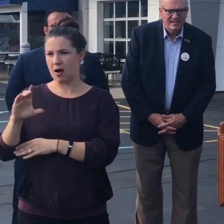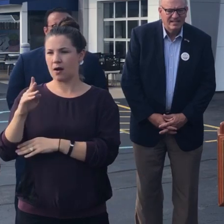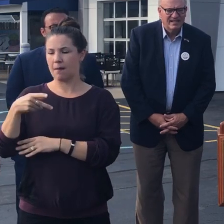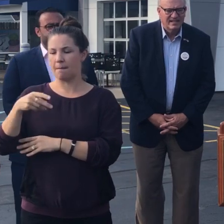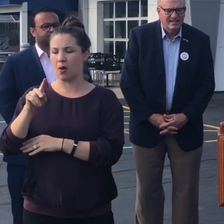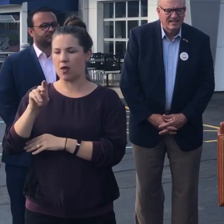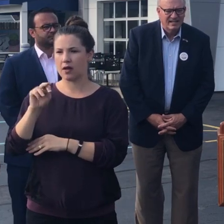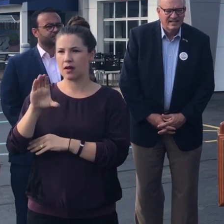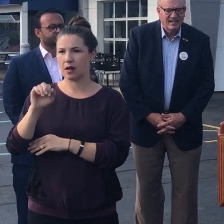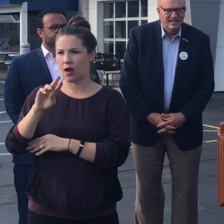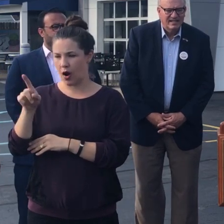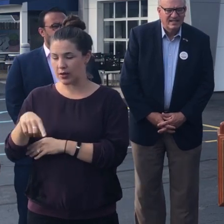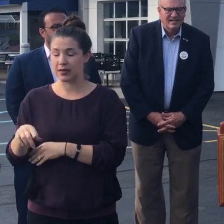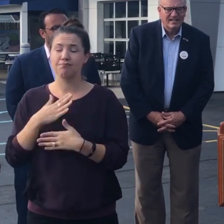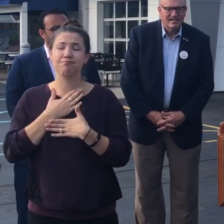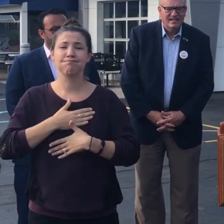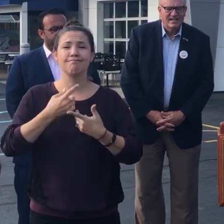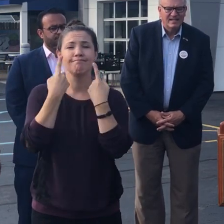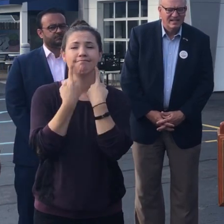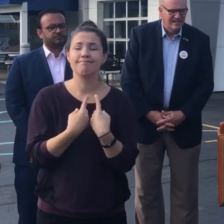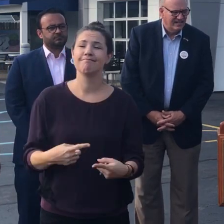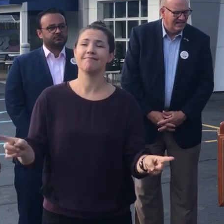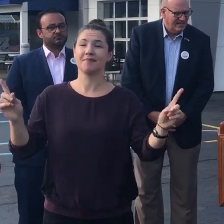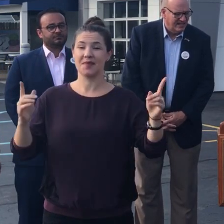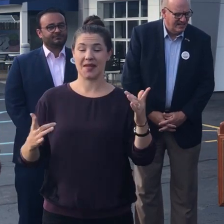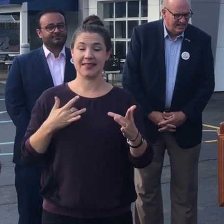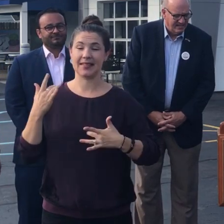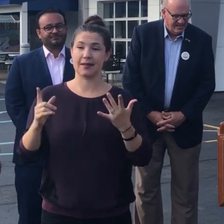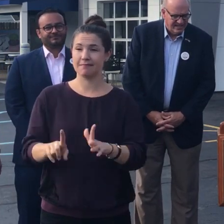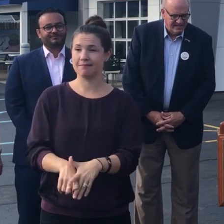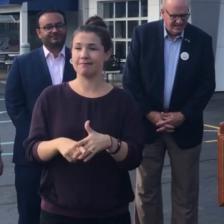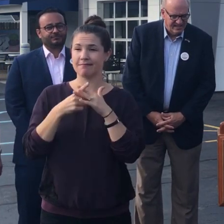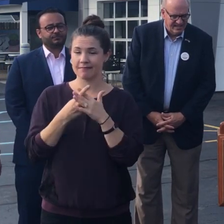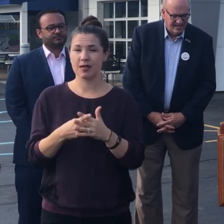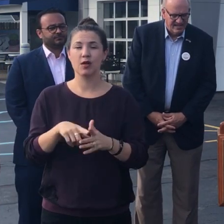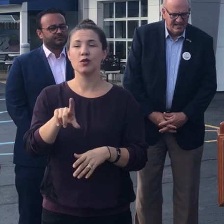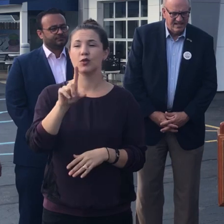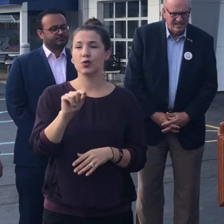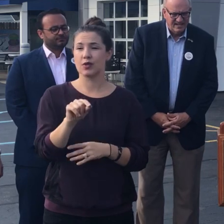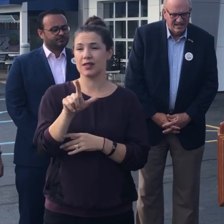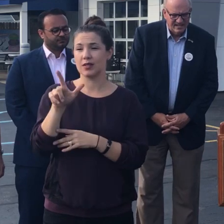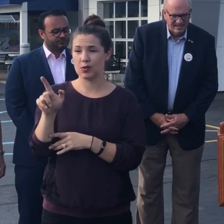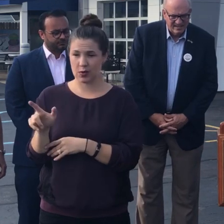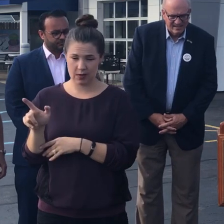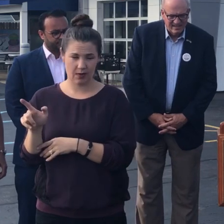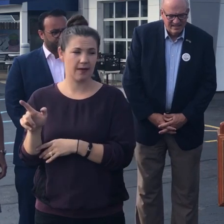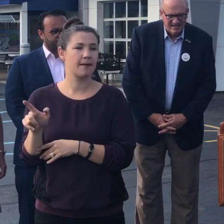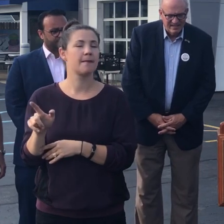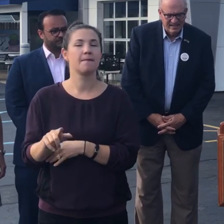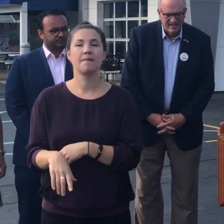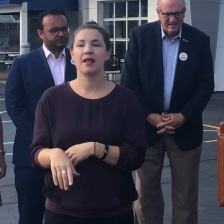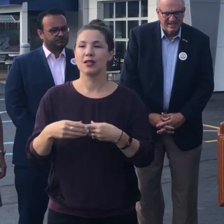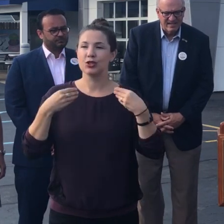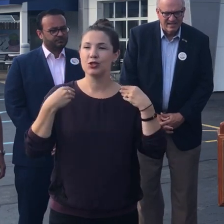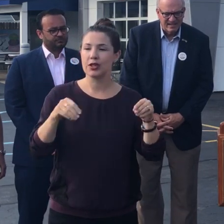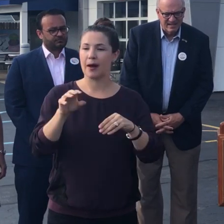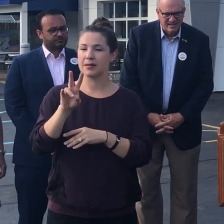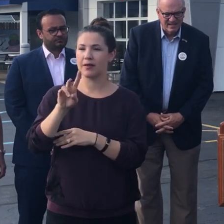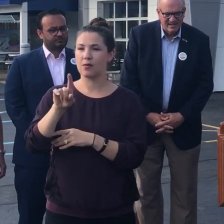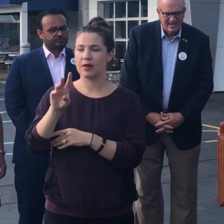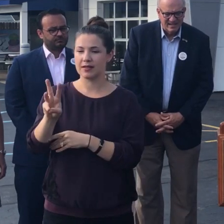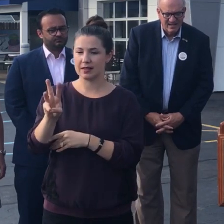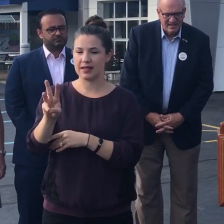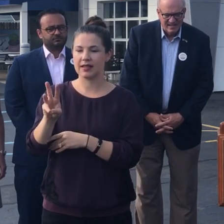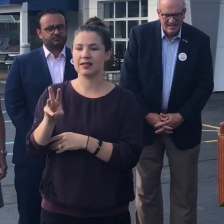I am so pleased to announce the exciting launch of our 2021 Shop 716